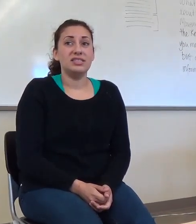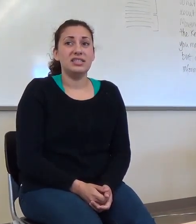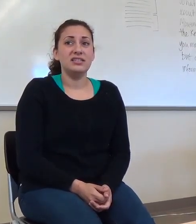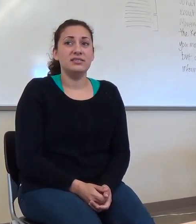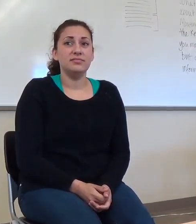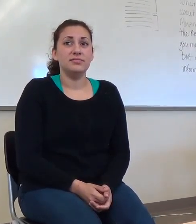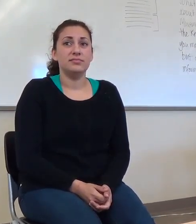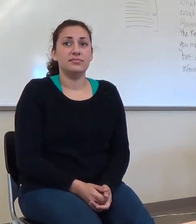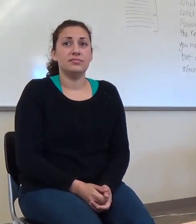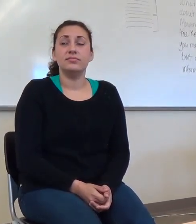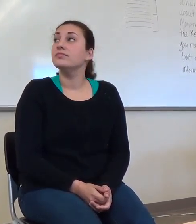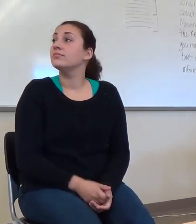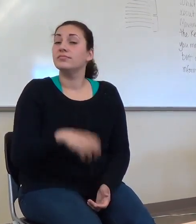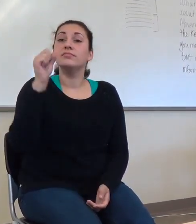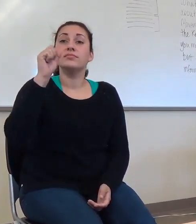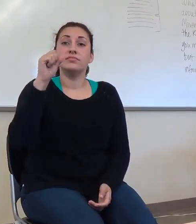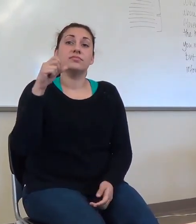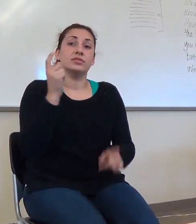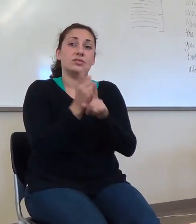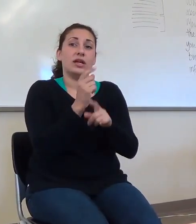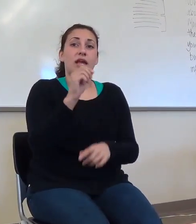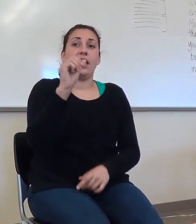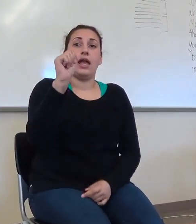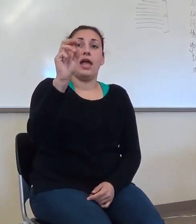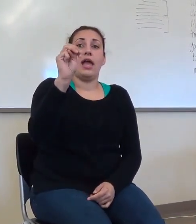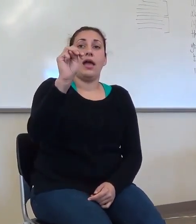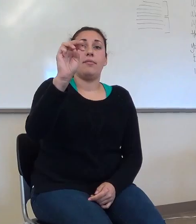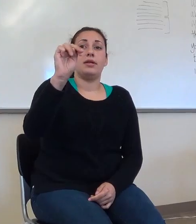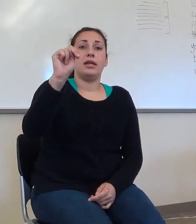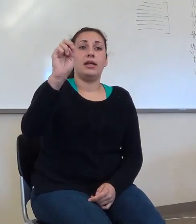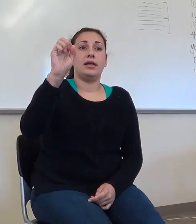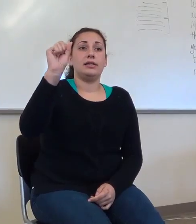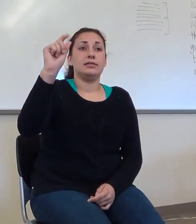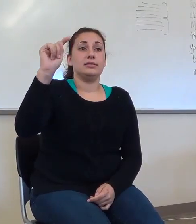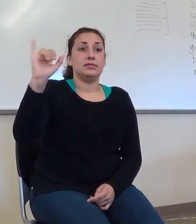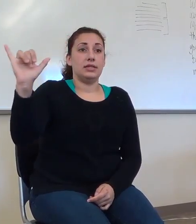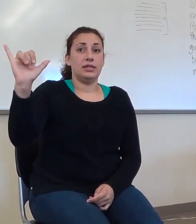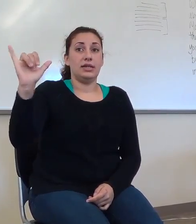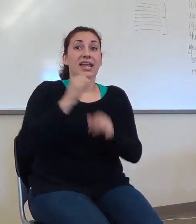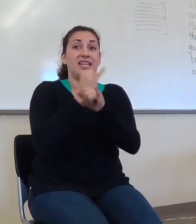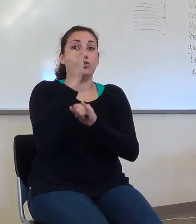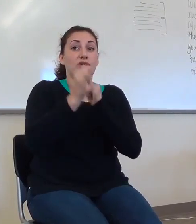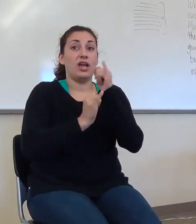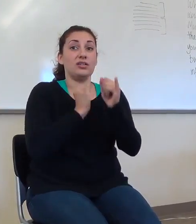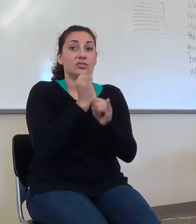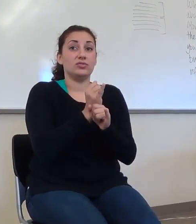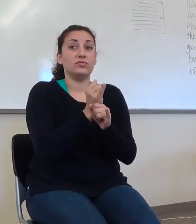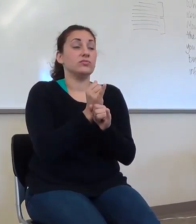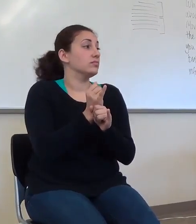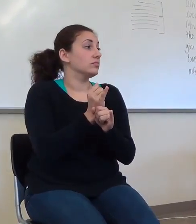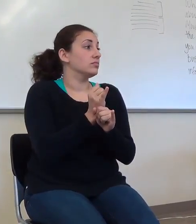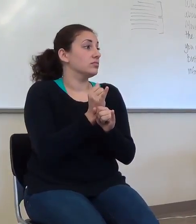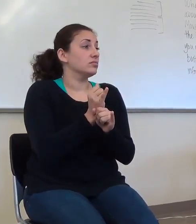Amnesty. Okay, yeah, Amnesty International. Okay, it's always kind of